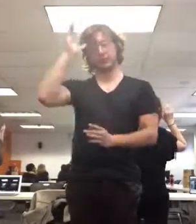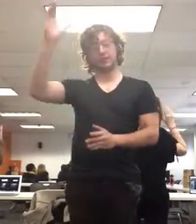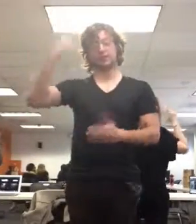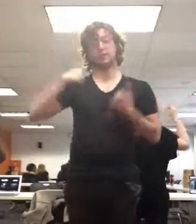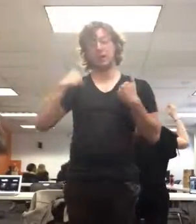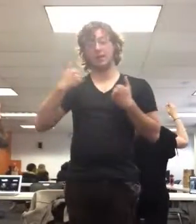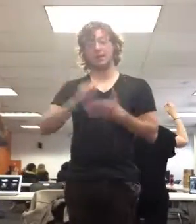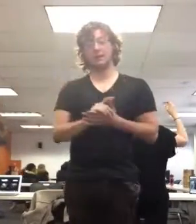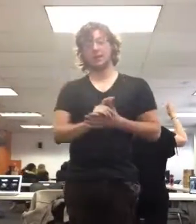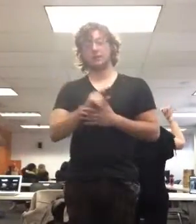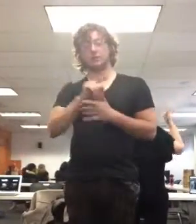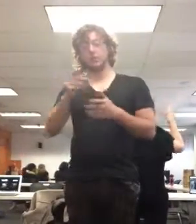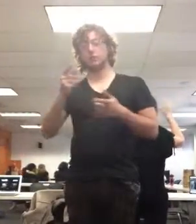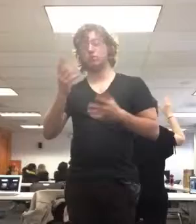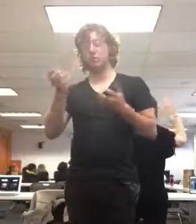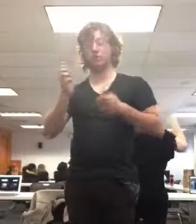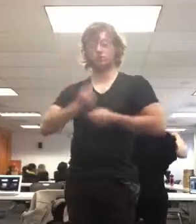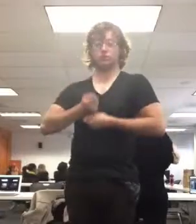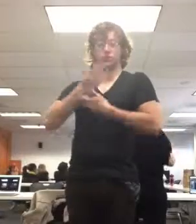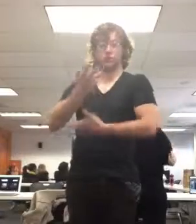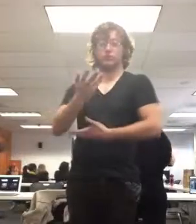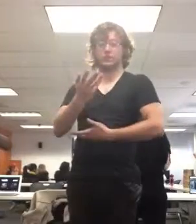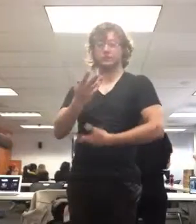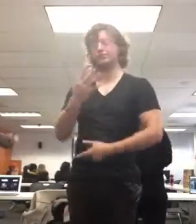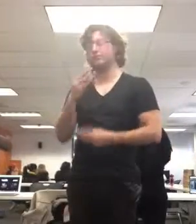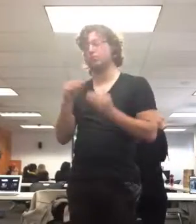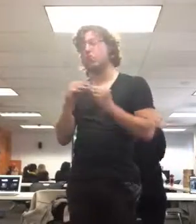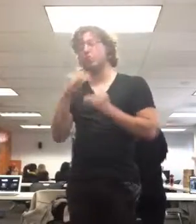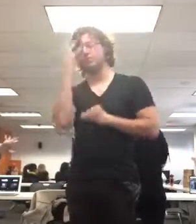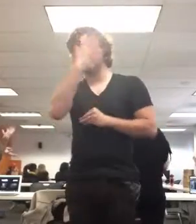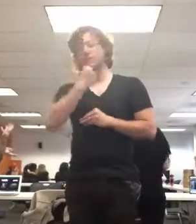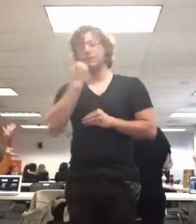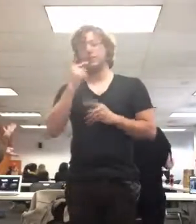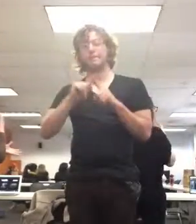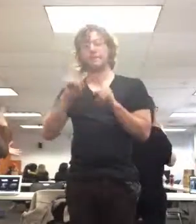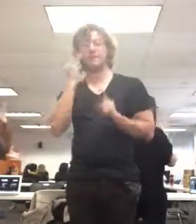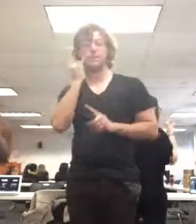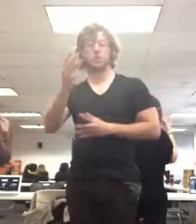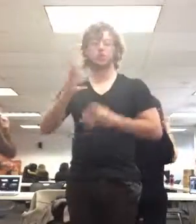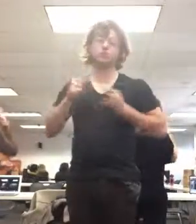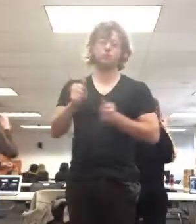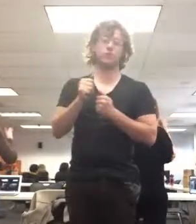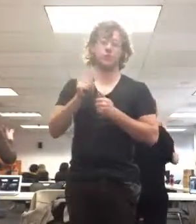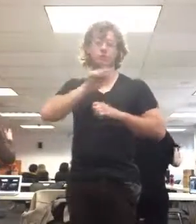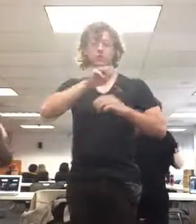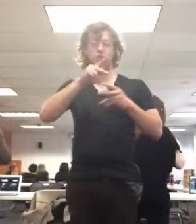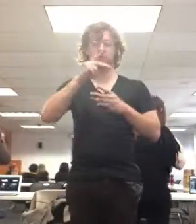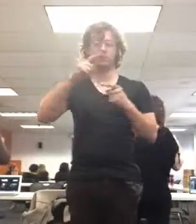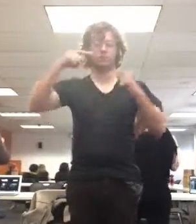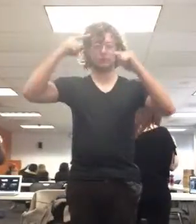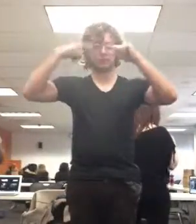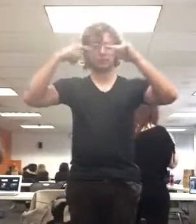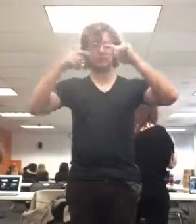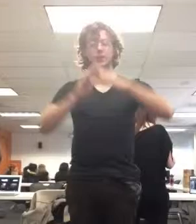it, beautiful. But if you rush the process, you're going to pick up your hands, you hear one